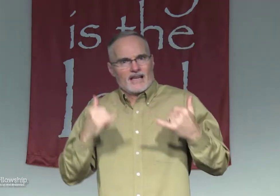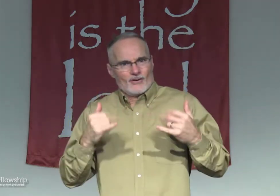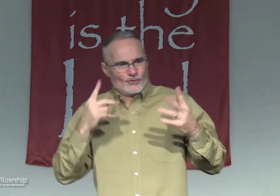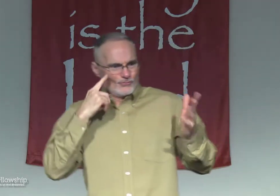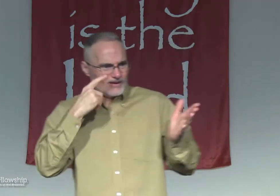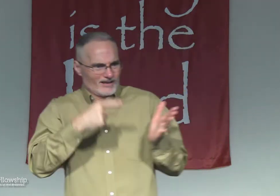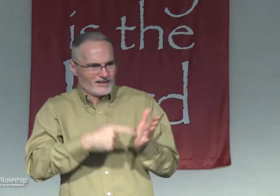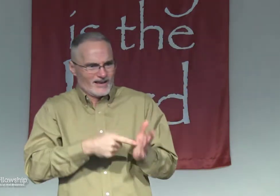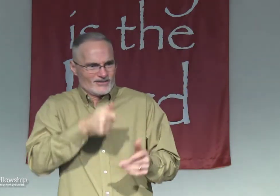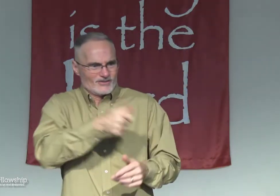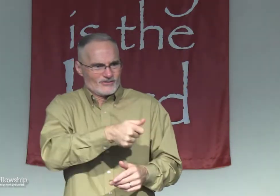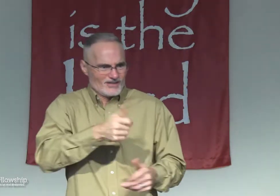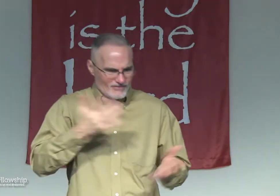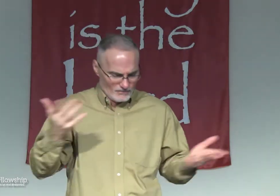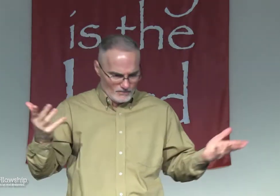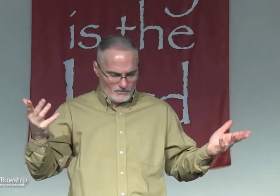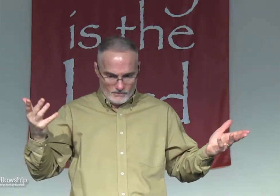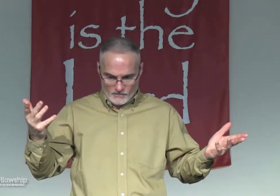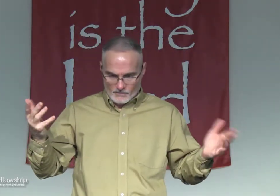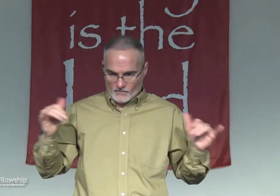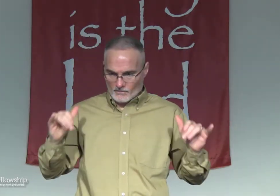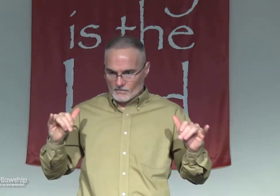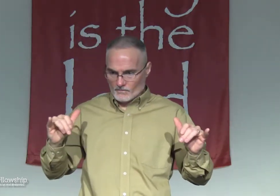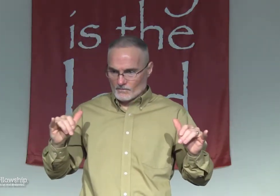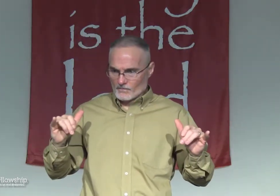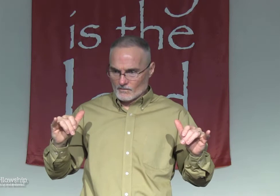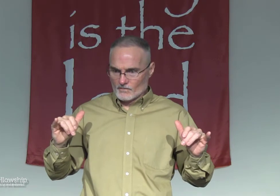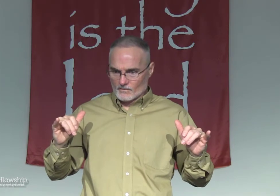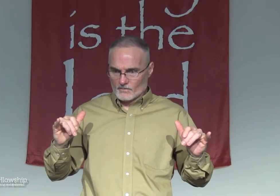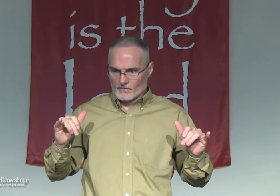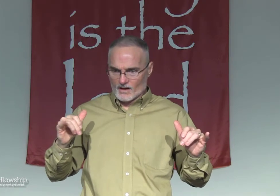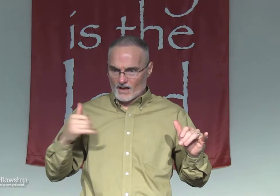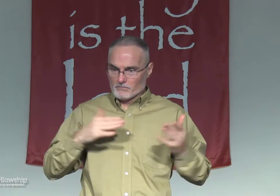Patience that you didn't even know that you had. But now all of a sudden,